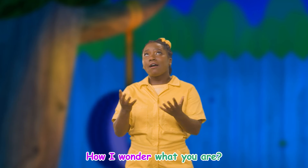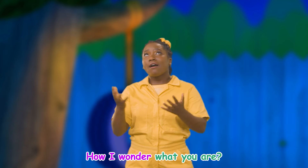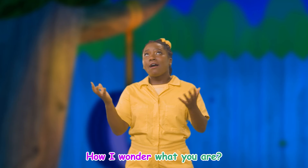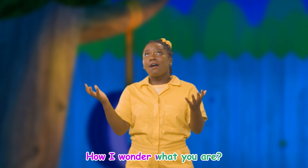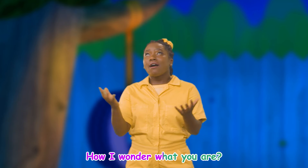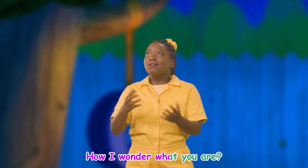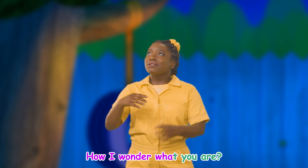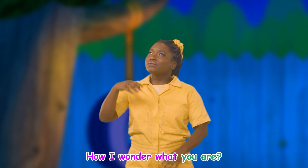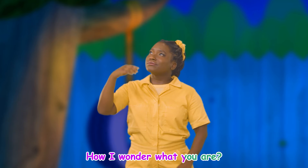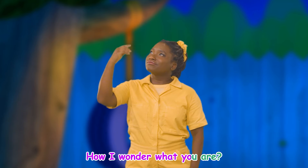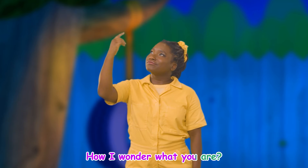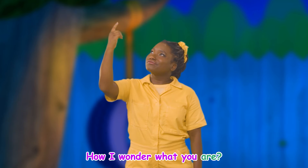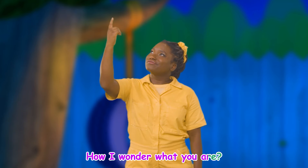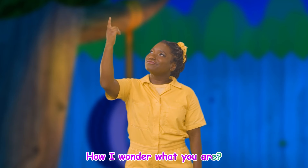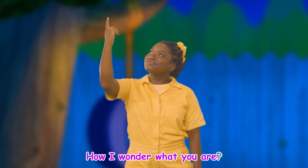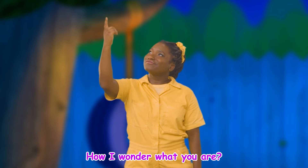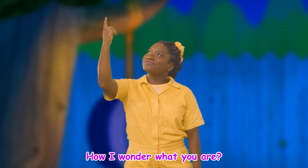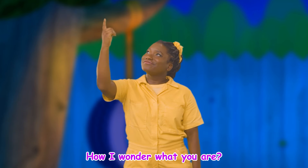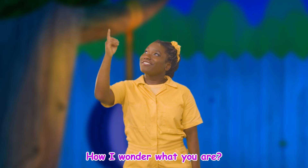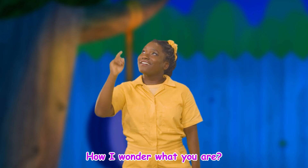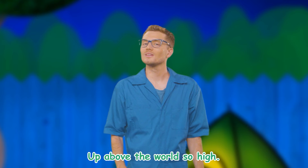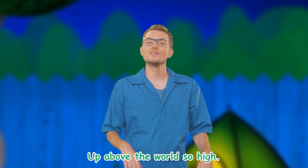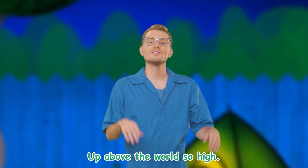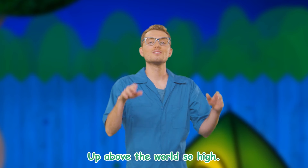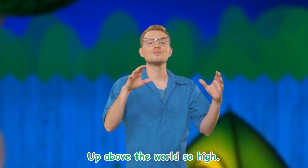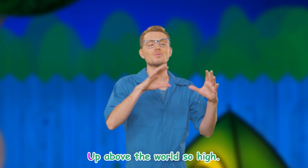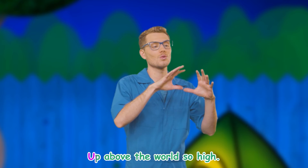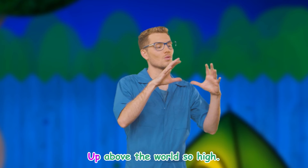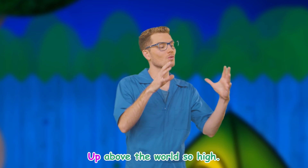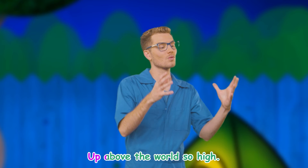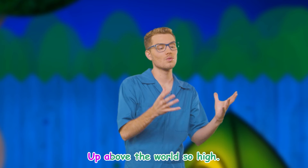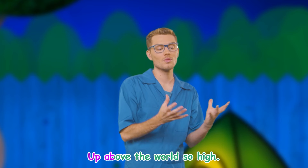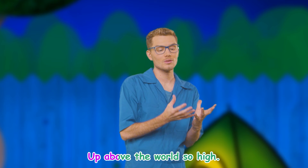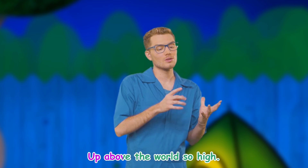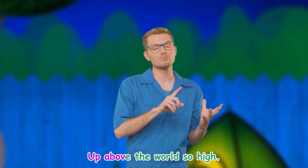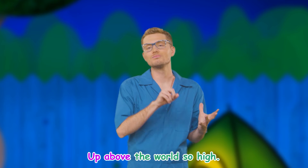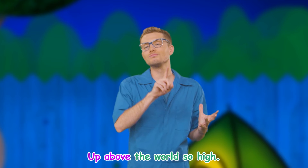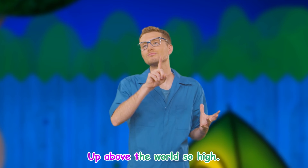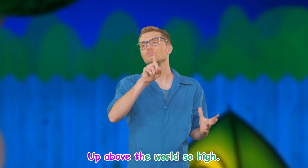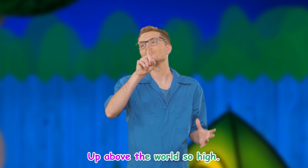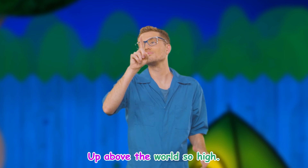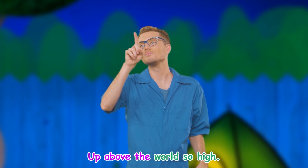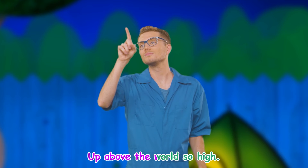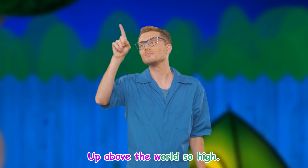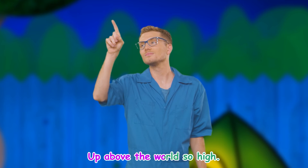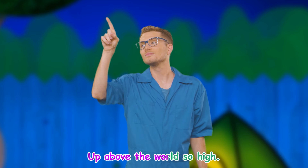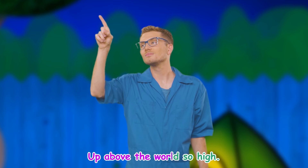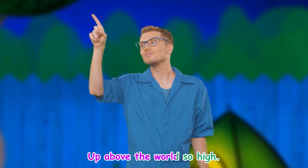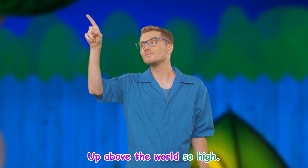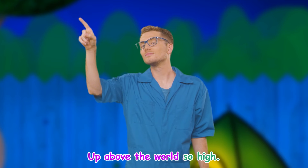wonder what you are. Up above the world